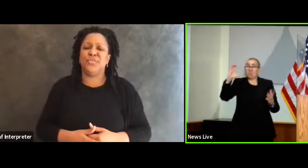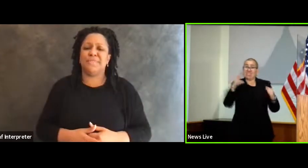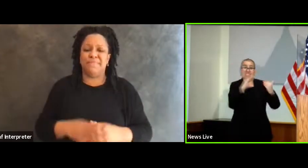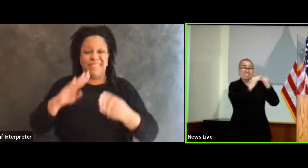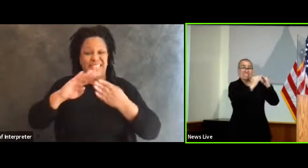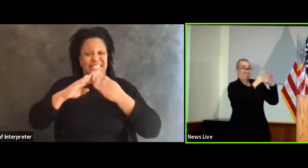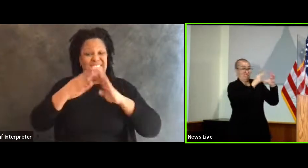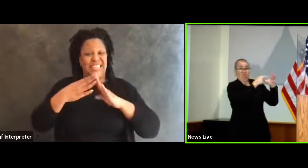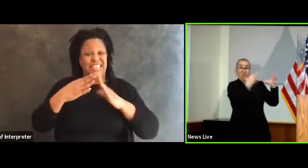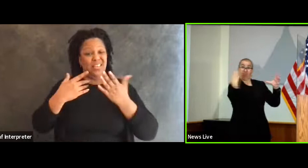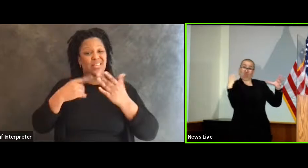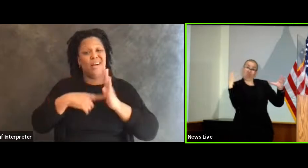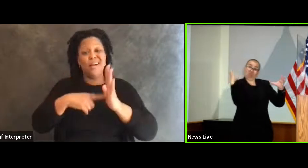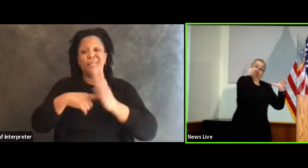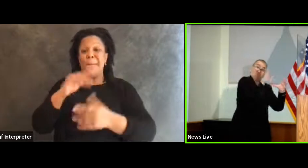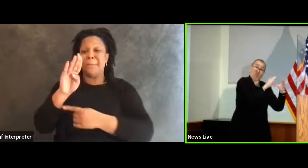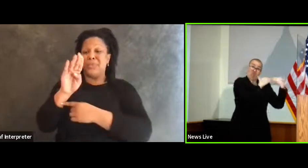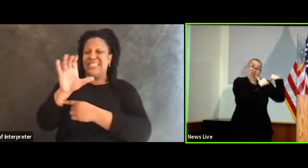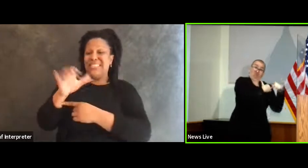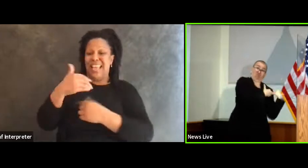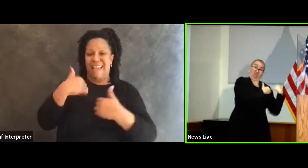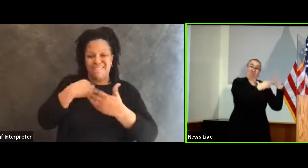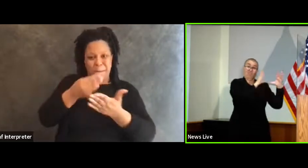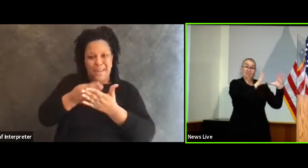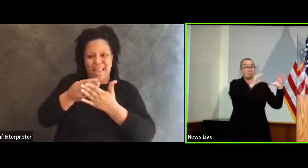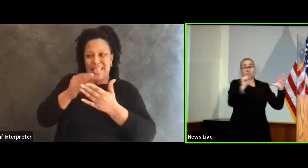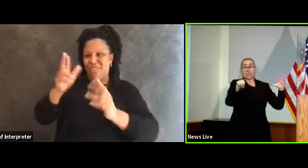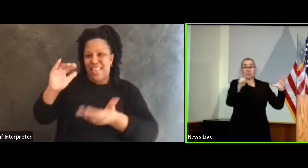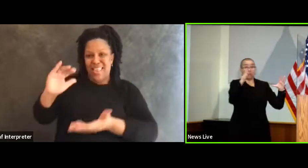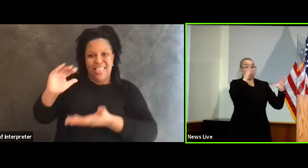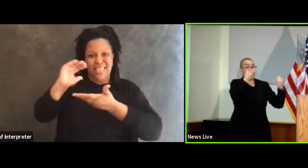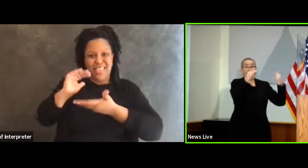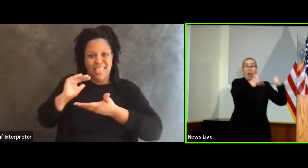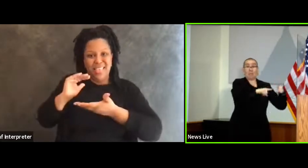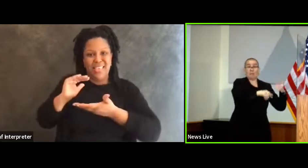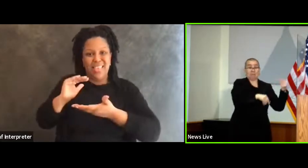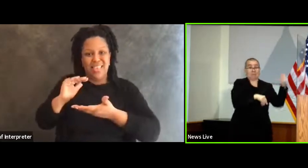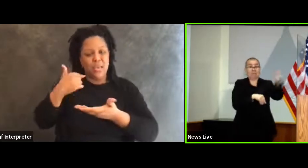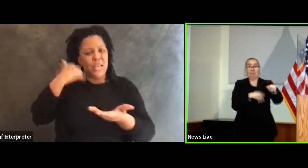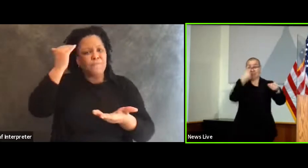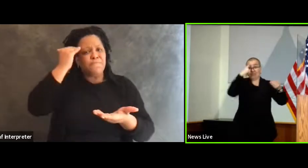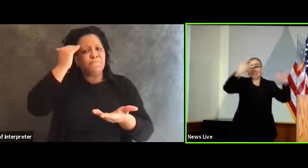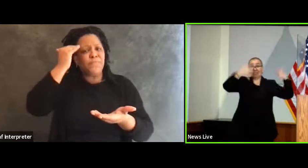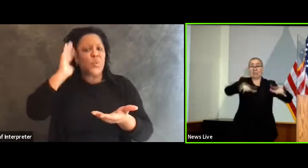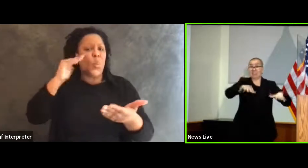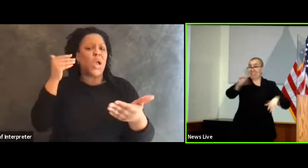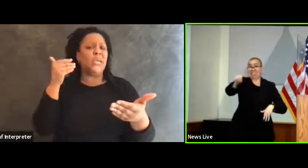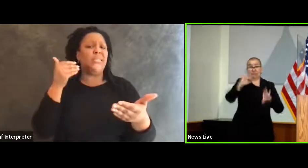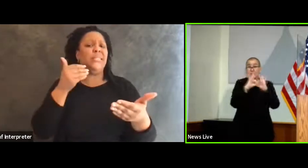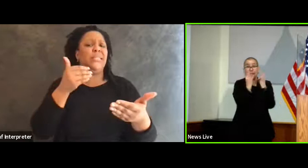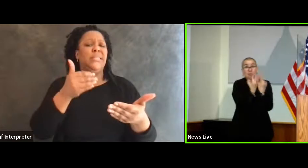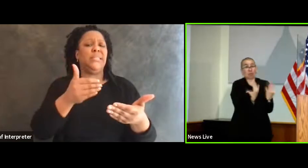have the settlement that I think most of us know is coming, and rightfully so, to the right family.